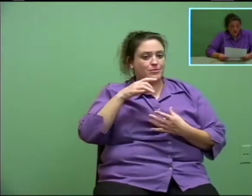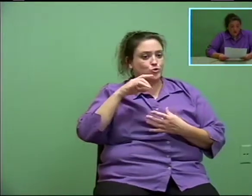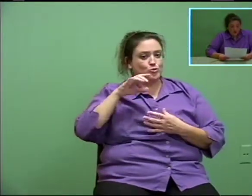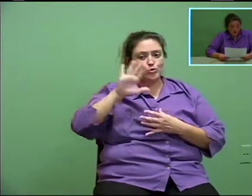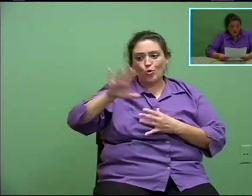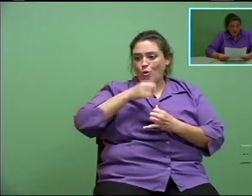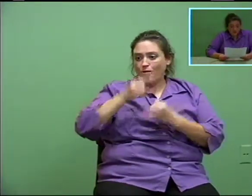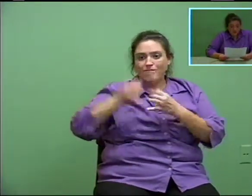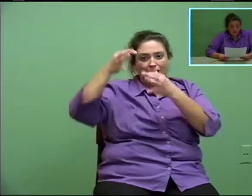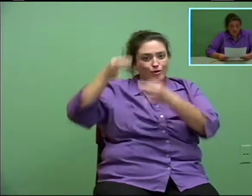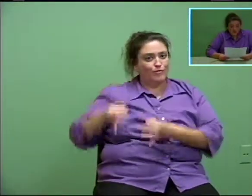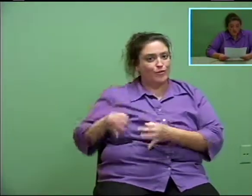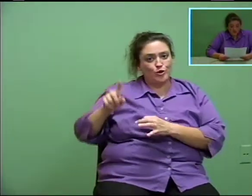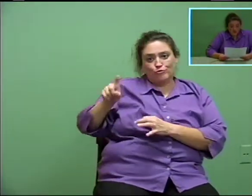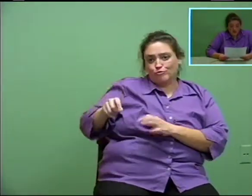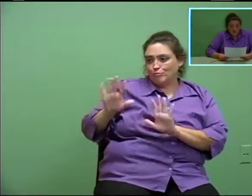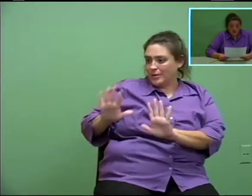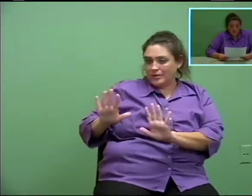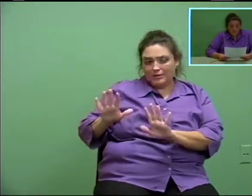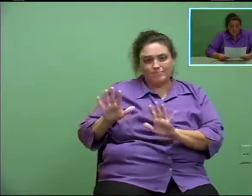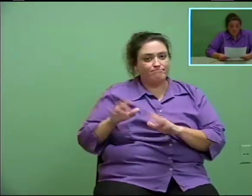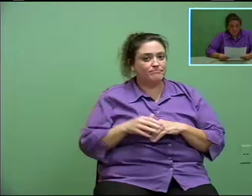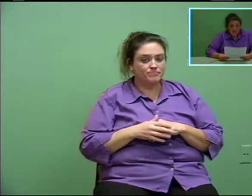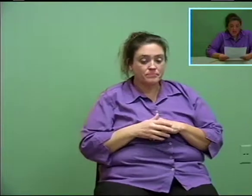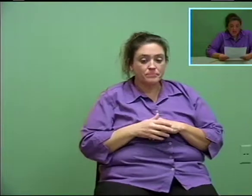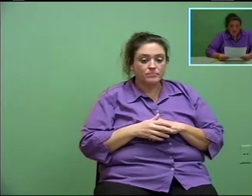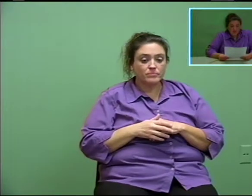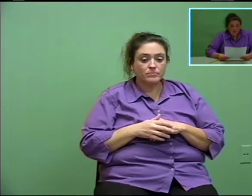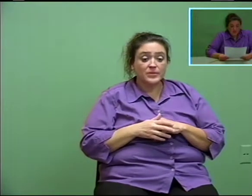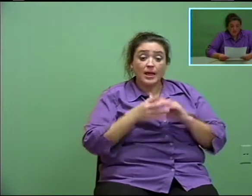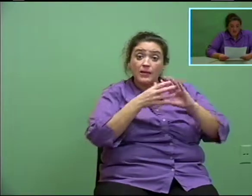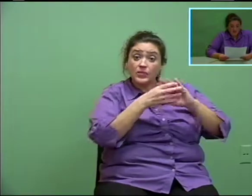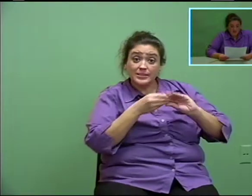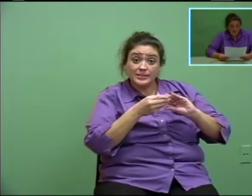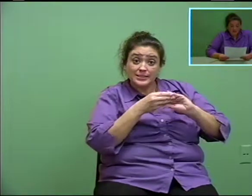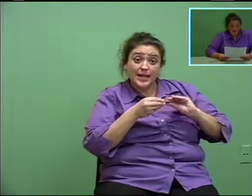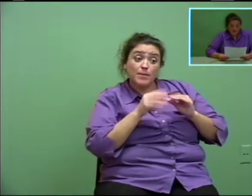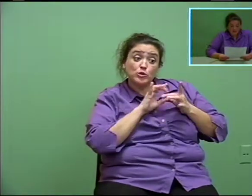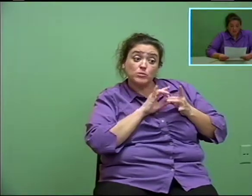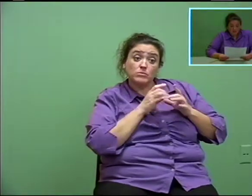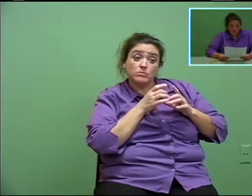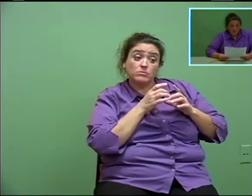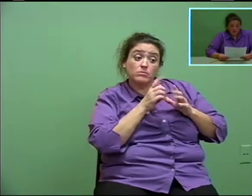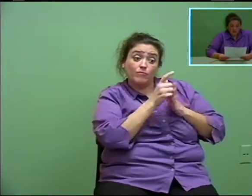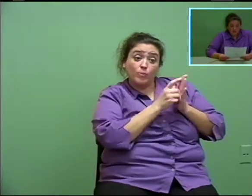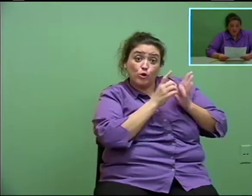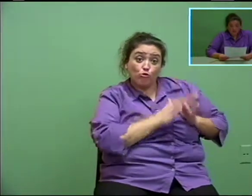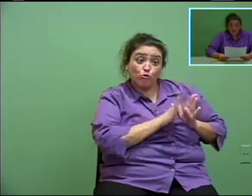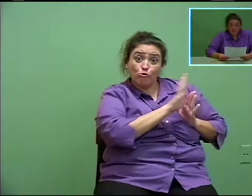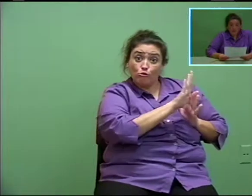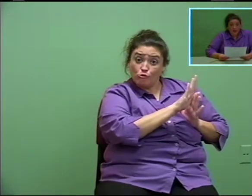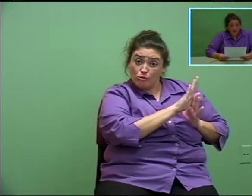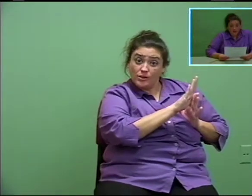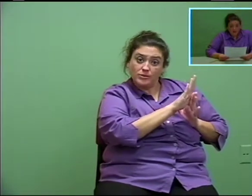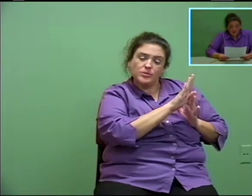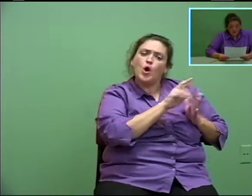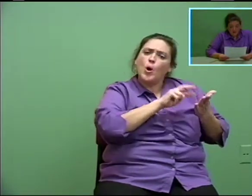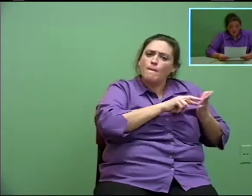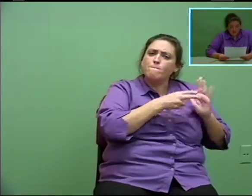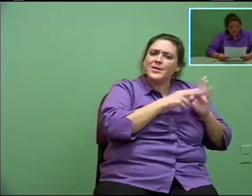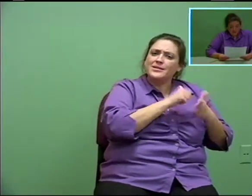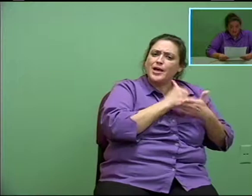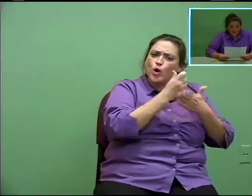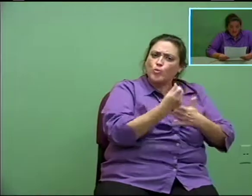Statements, arguments, and remarks of counsel are intended to help you in understanding the evidence and applying the law, but they are